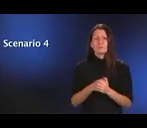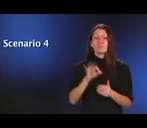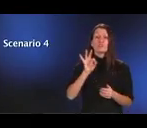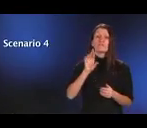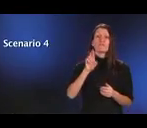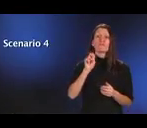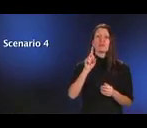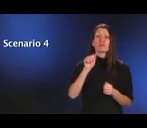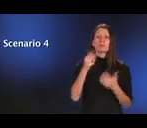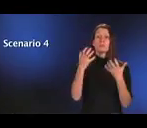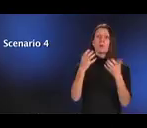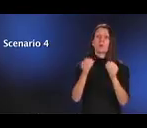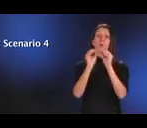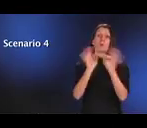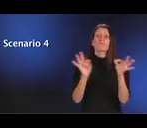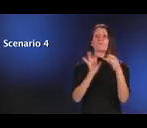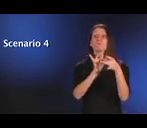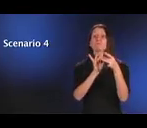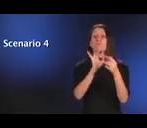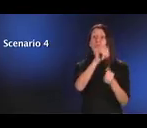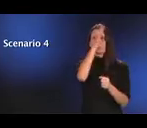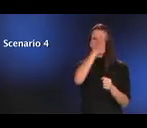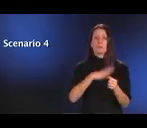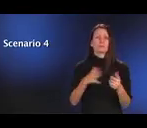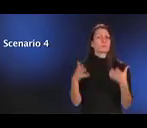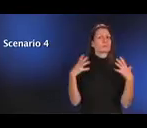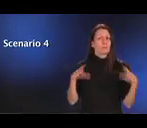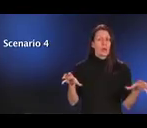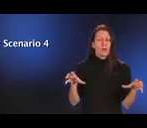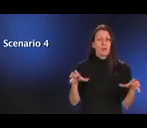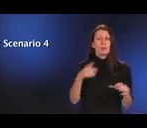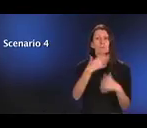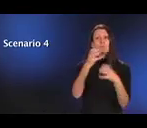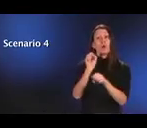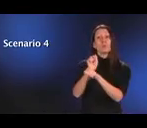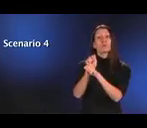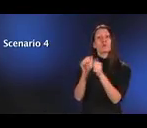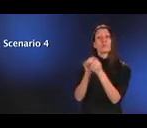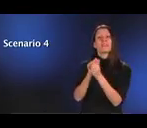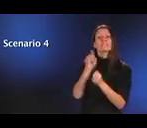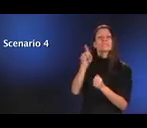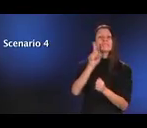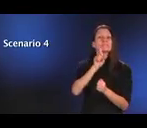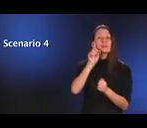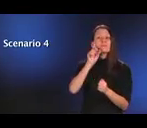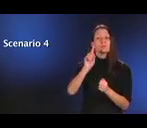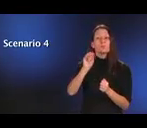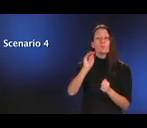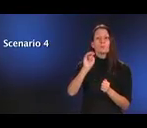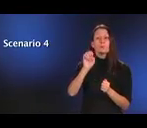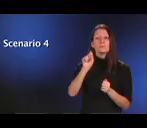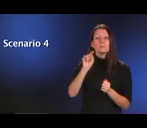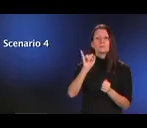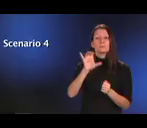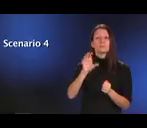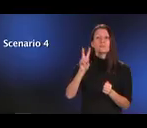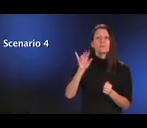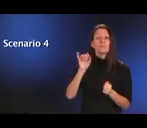Freda does not want to end the relationship, and she does not want to work with a deaf domestic violence program.